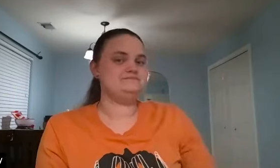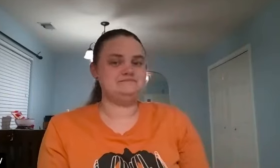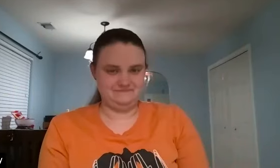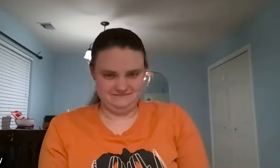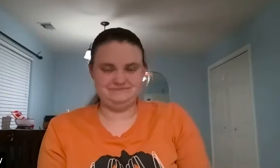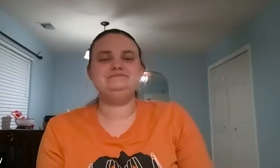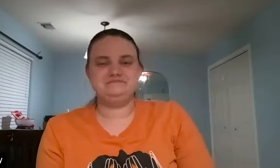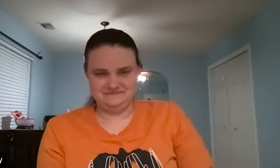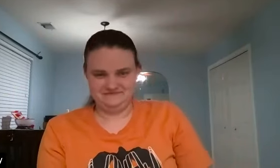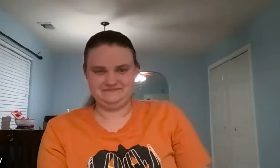man.